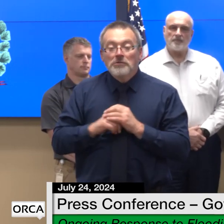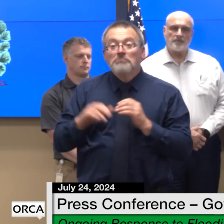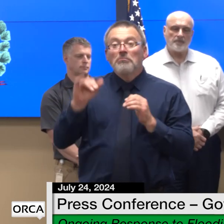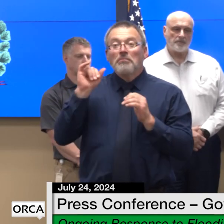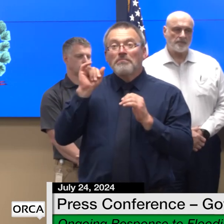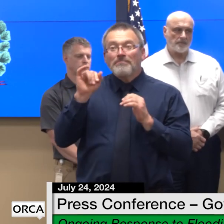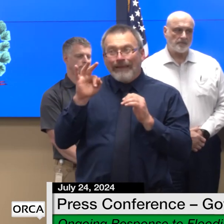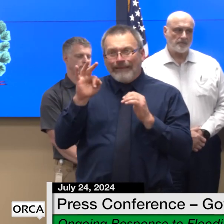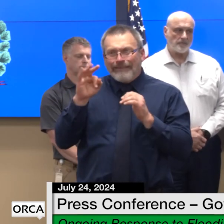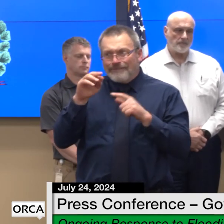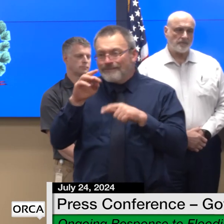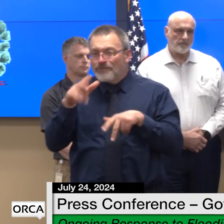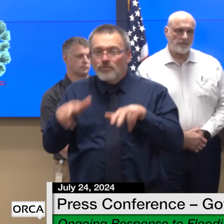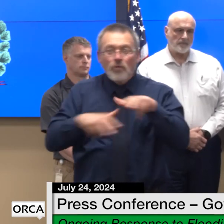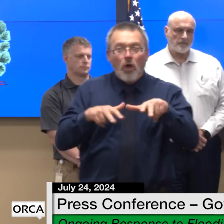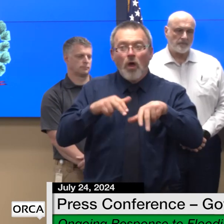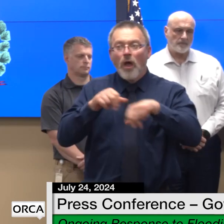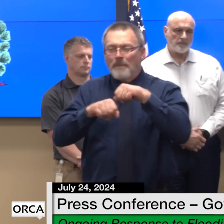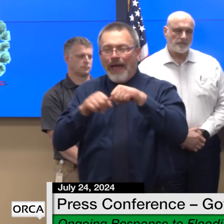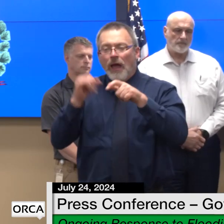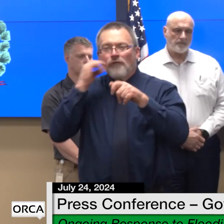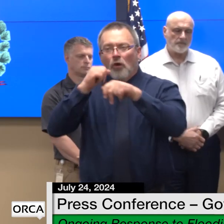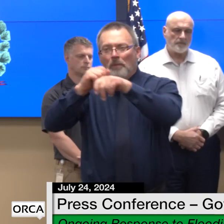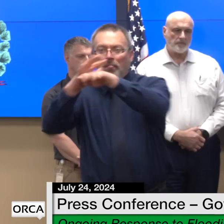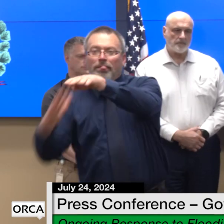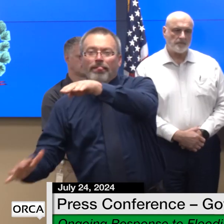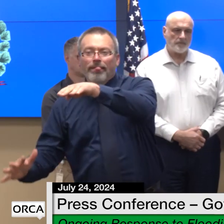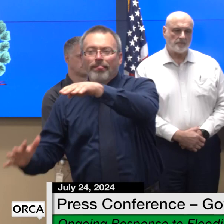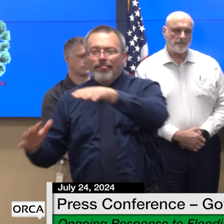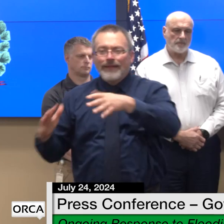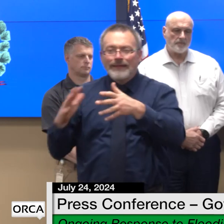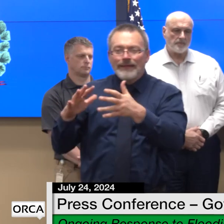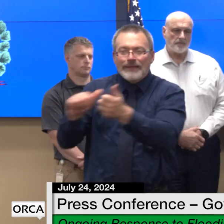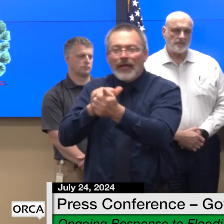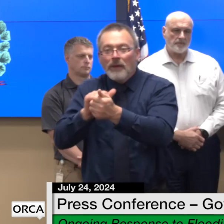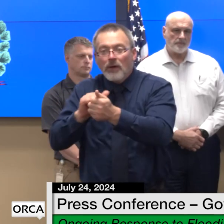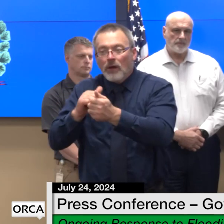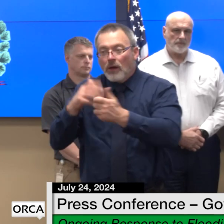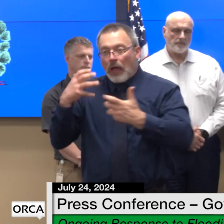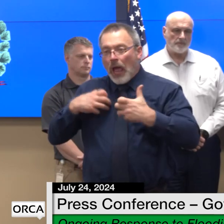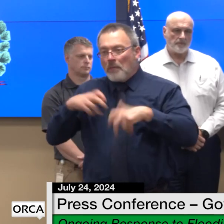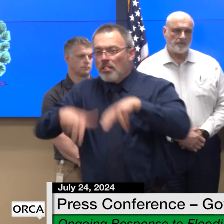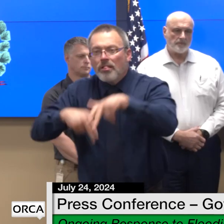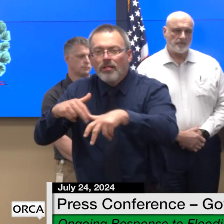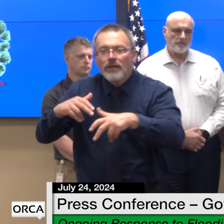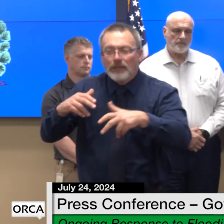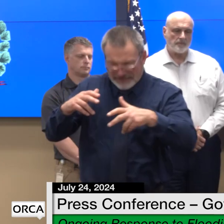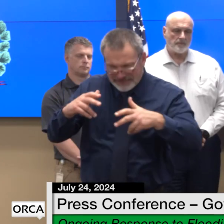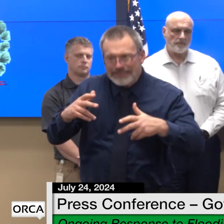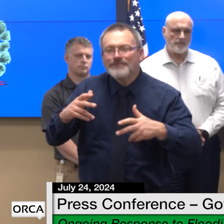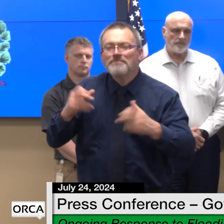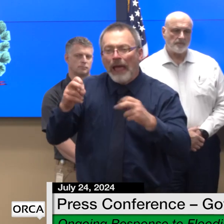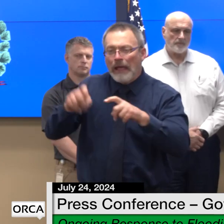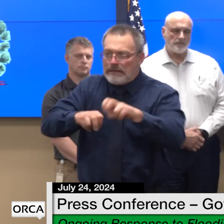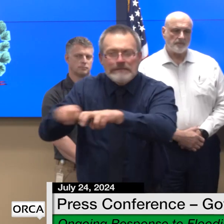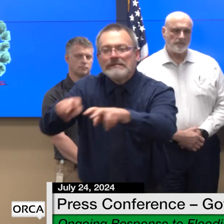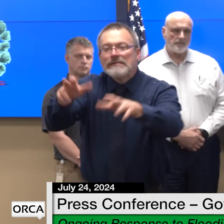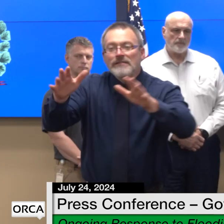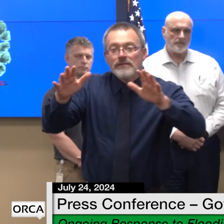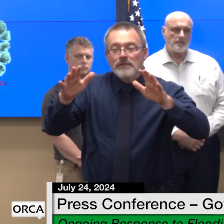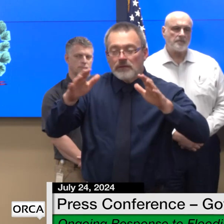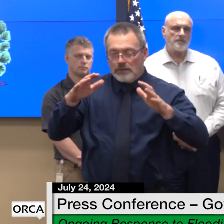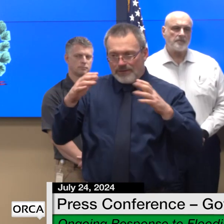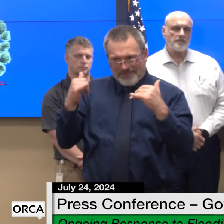exacerbate erosion, damage delicate habitats, and impede the restoration work being undertaken by state parks and